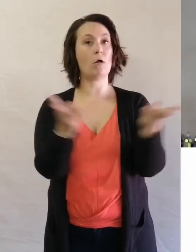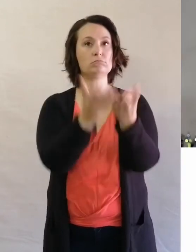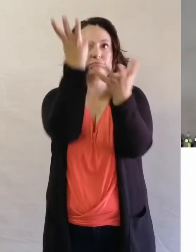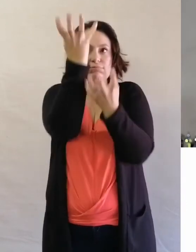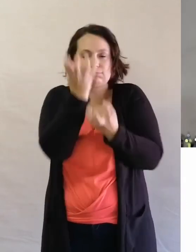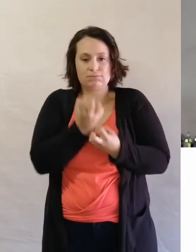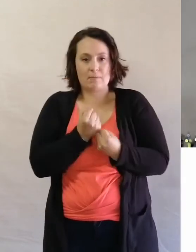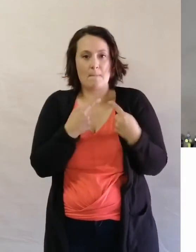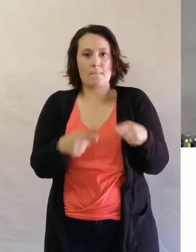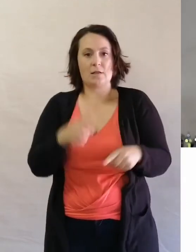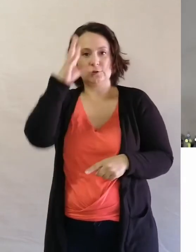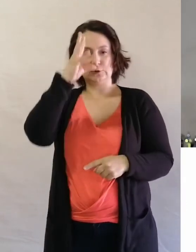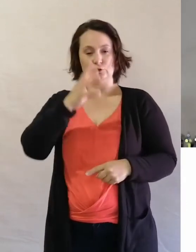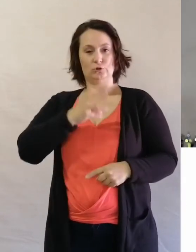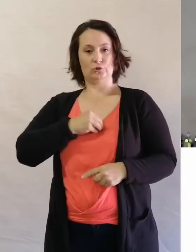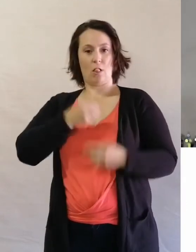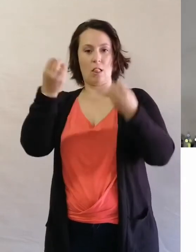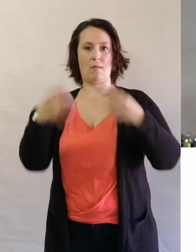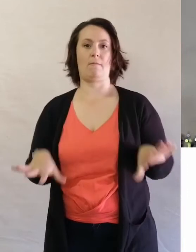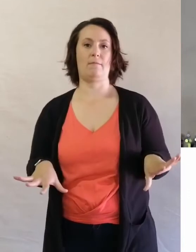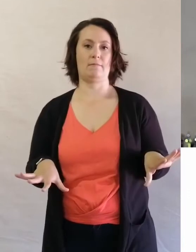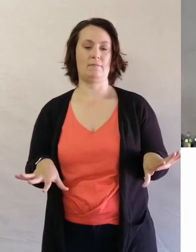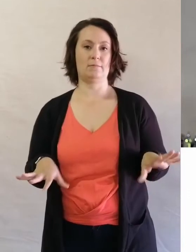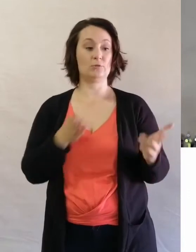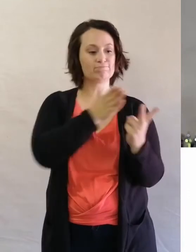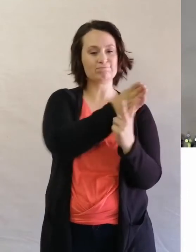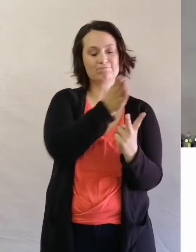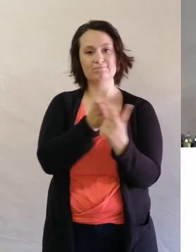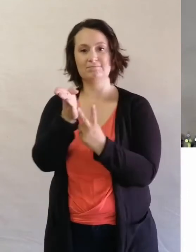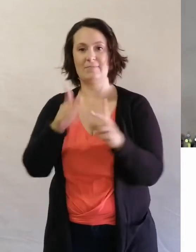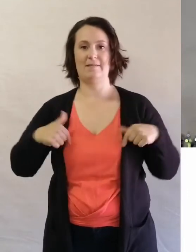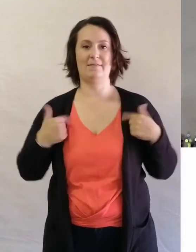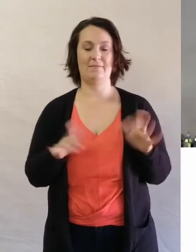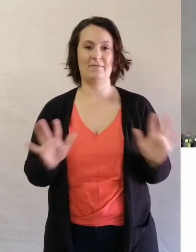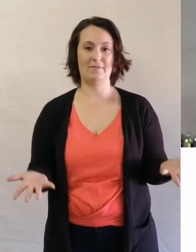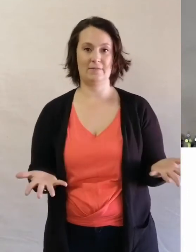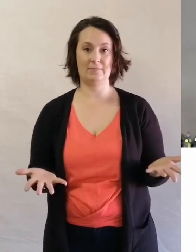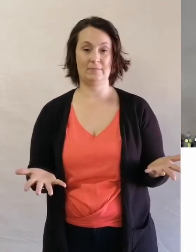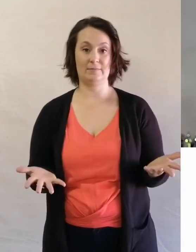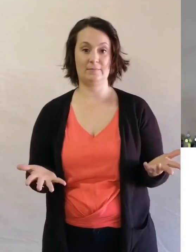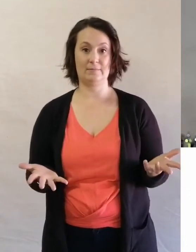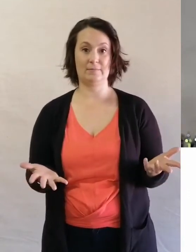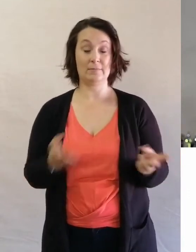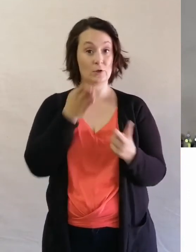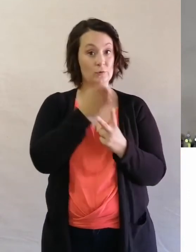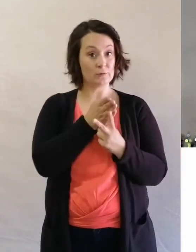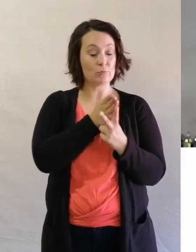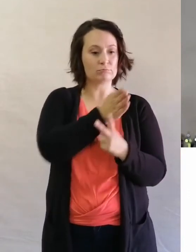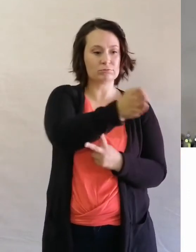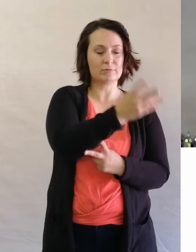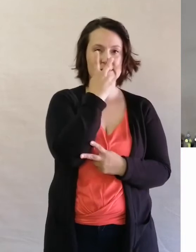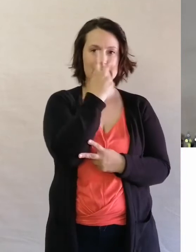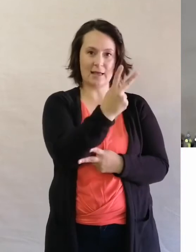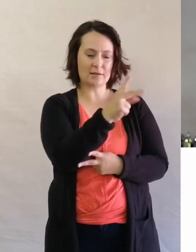his soul? What's Jesus saying? He says, well, there's two ways to live. You can, by sight, focus